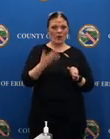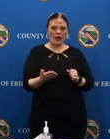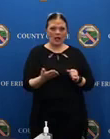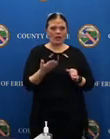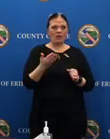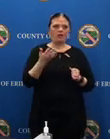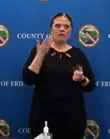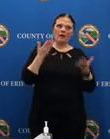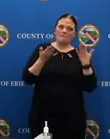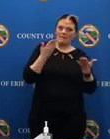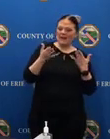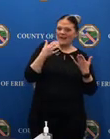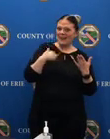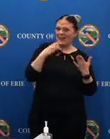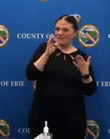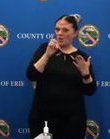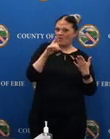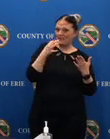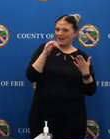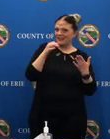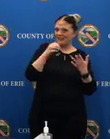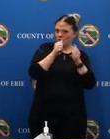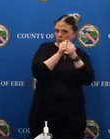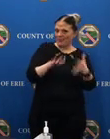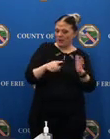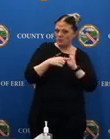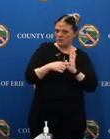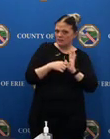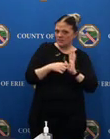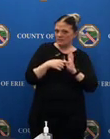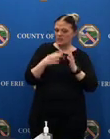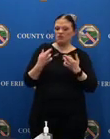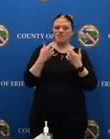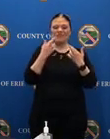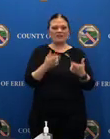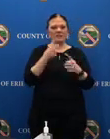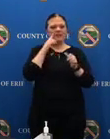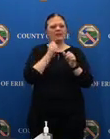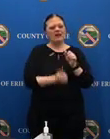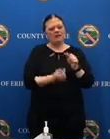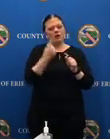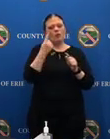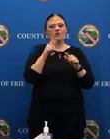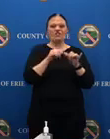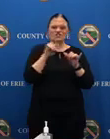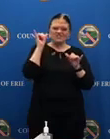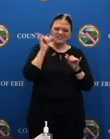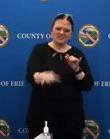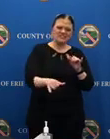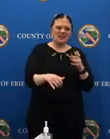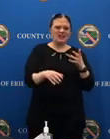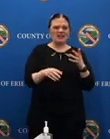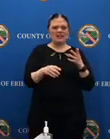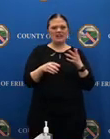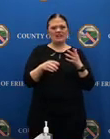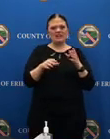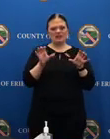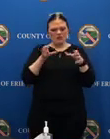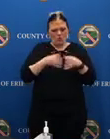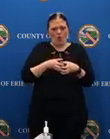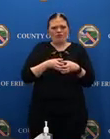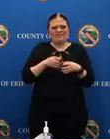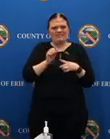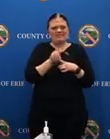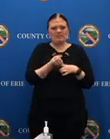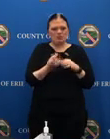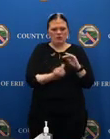have COVID-19 even though they don't have any symptoms. So we're recommending that everybody remain in kind of a quarantine